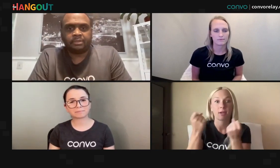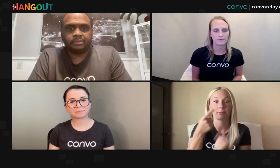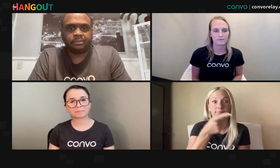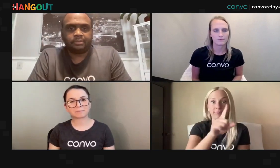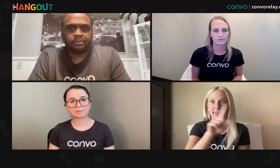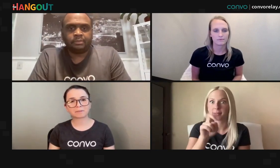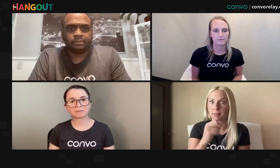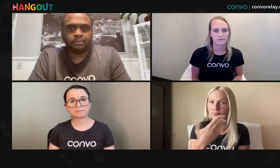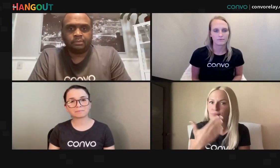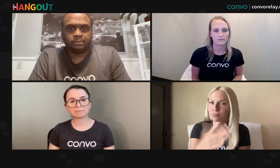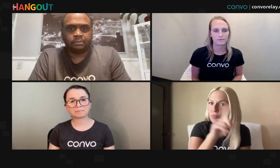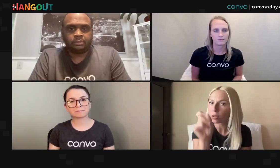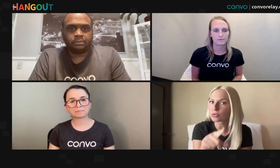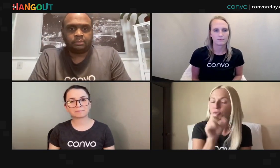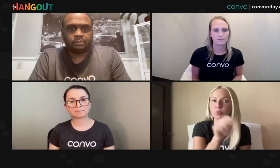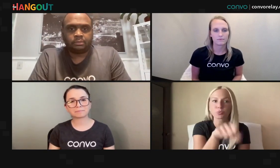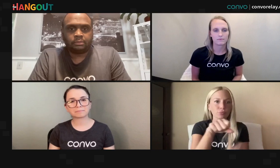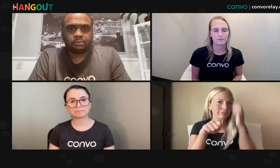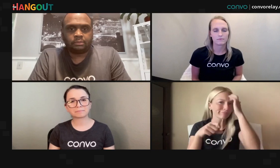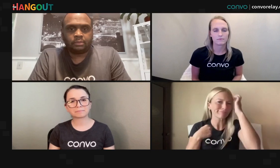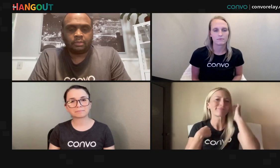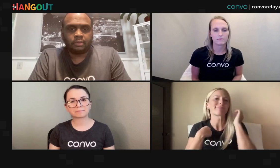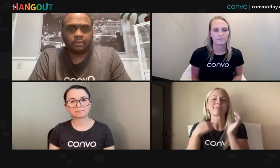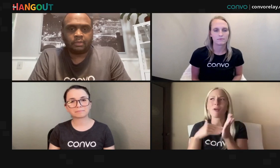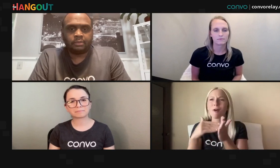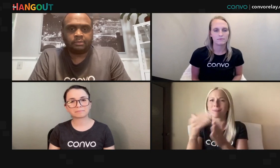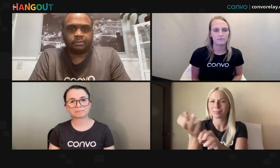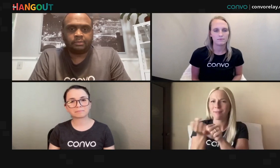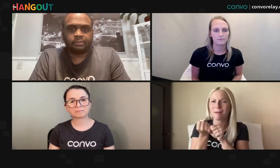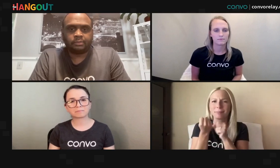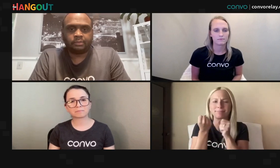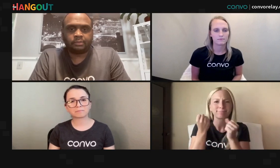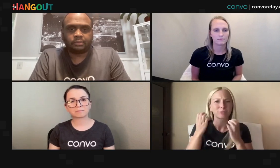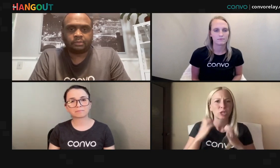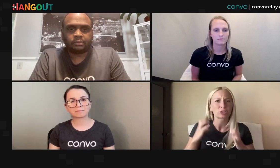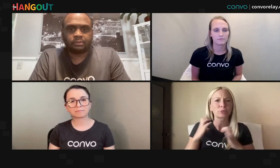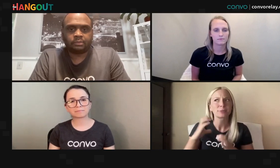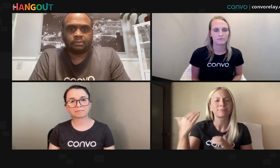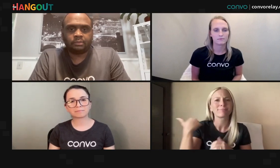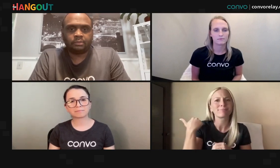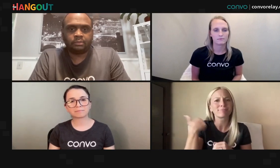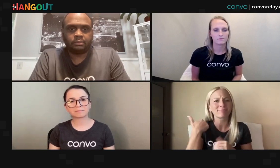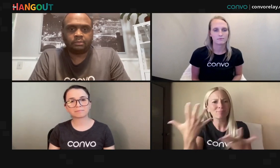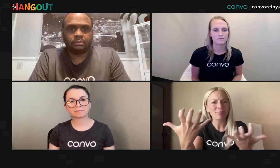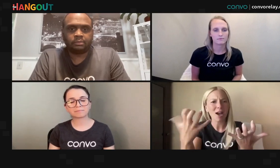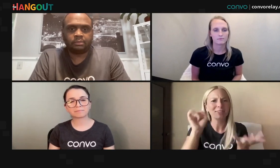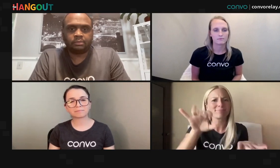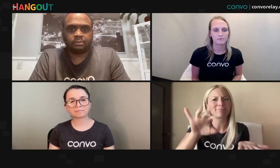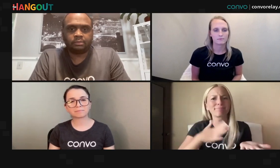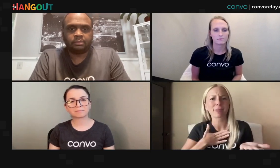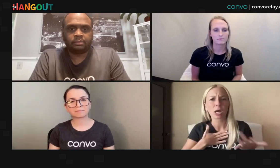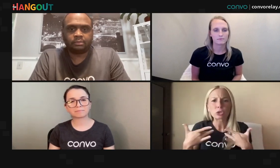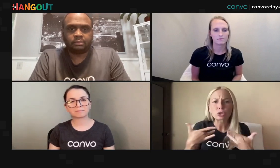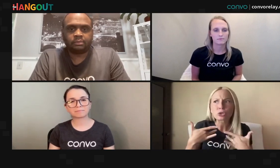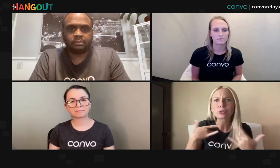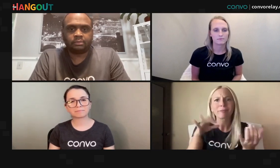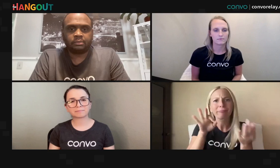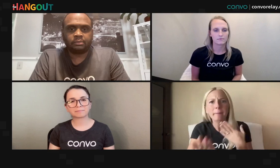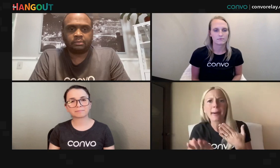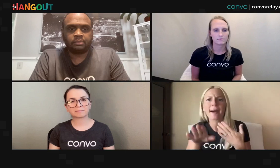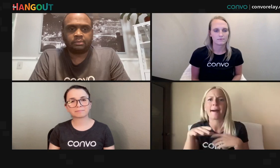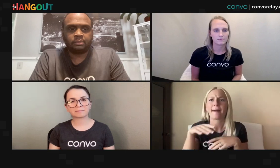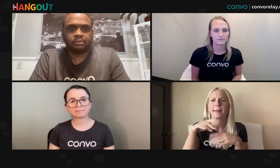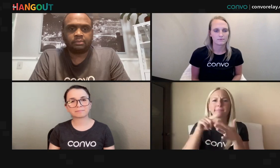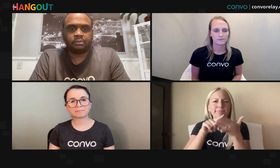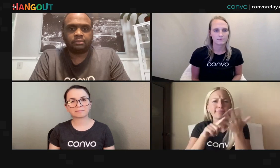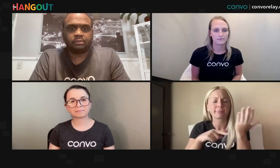Yes, this is Alexa signing. Zen, that's a really good question. And often I get customers saying, hey, I